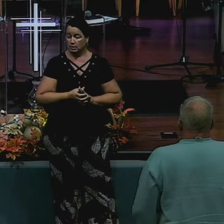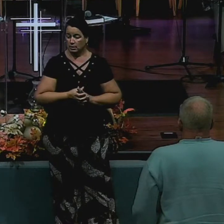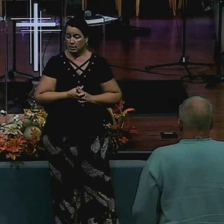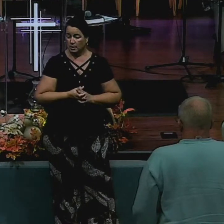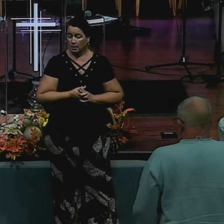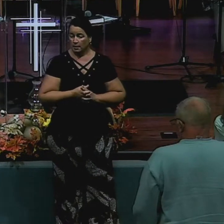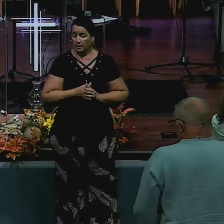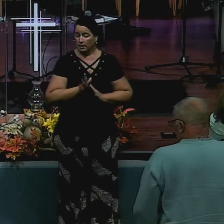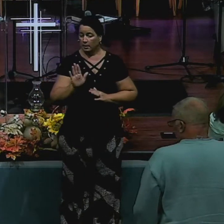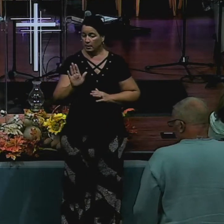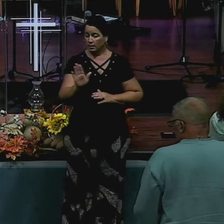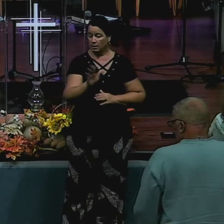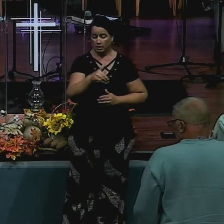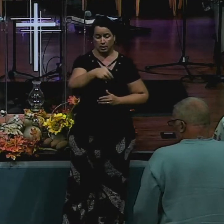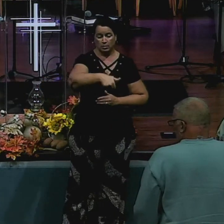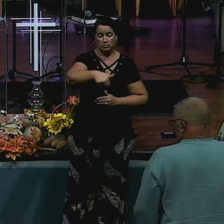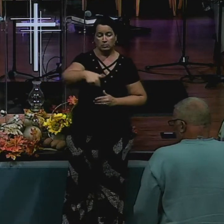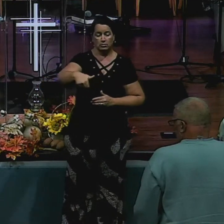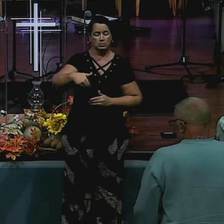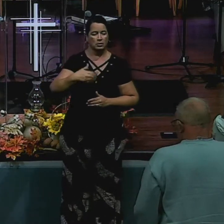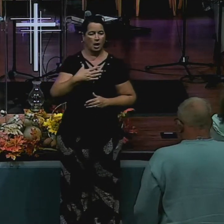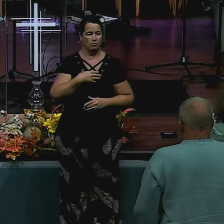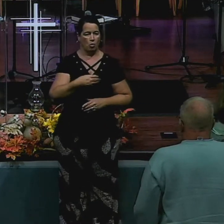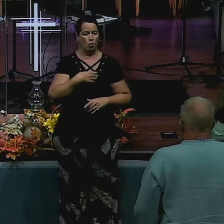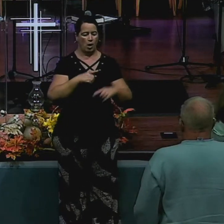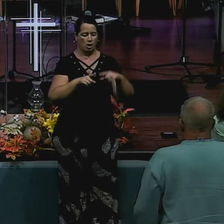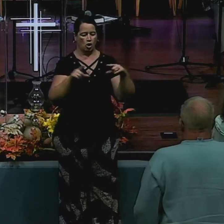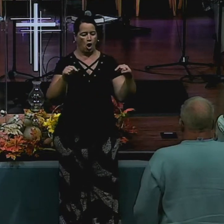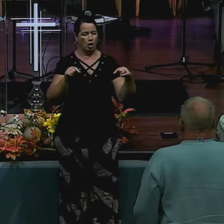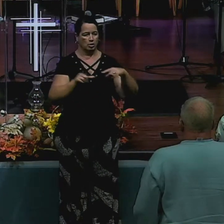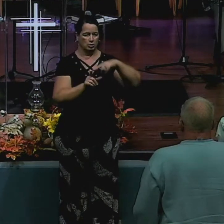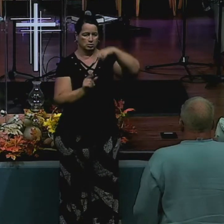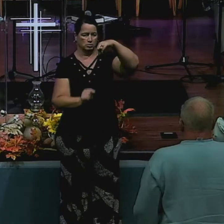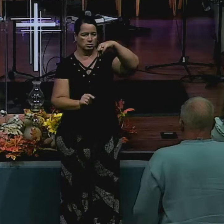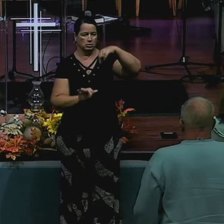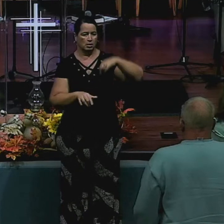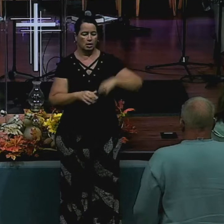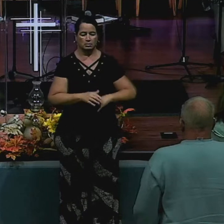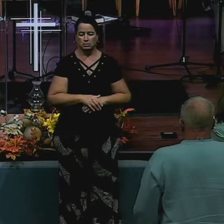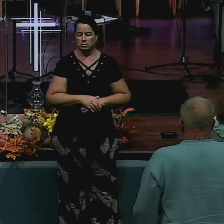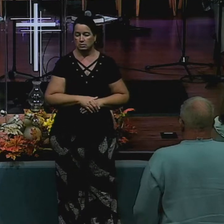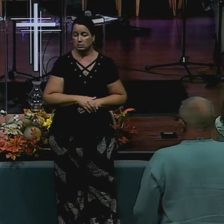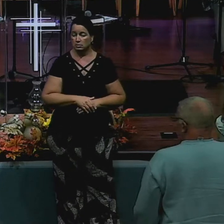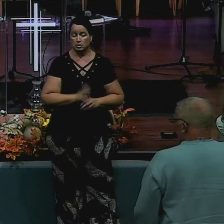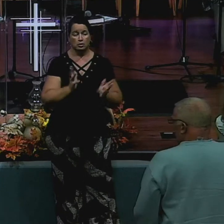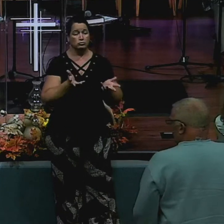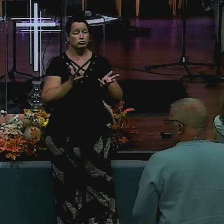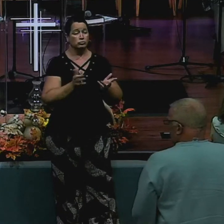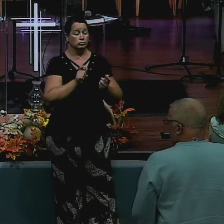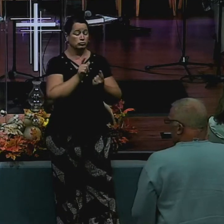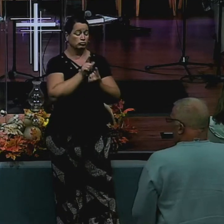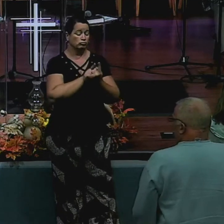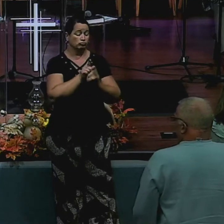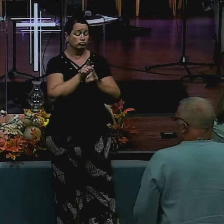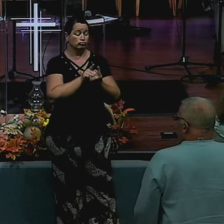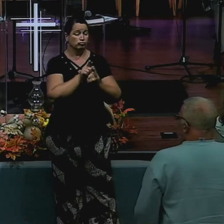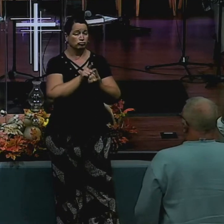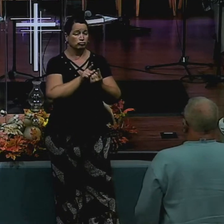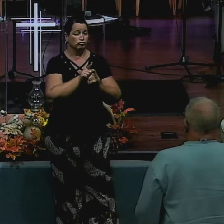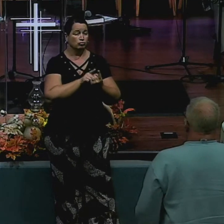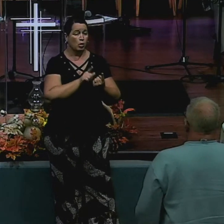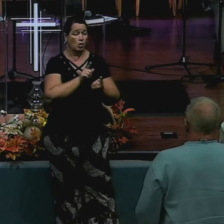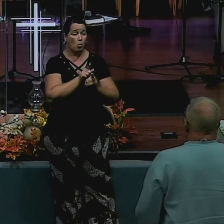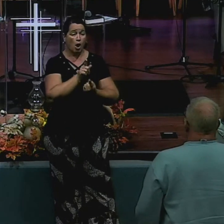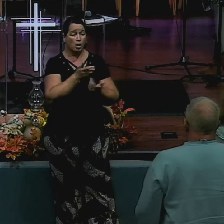you that in your pew back, there's a little white card, some of them have it, and if you would like to talk with the pastor one-on-one, I just spent a beautiful